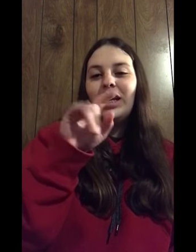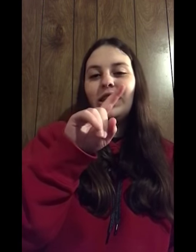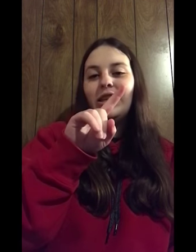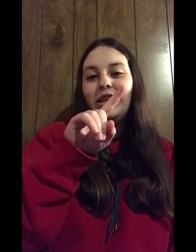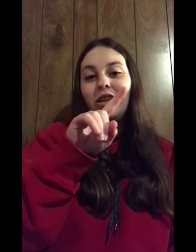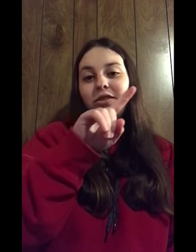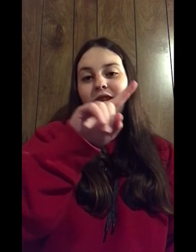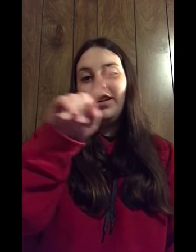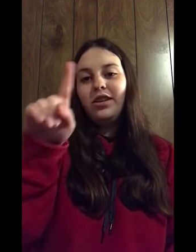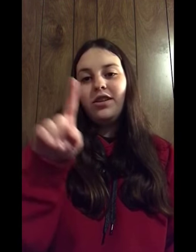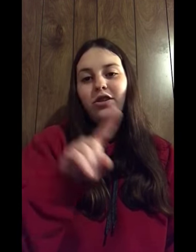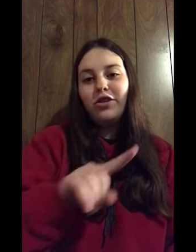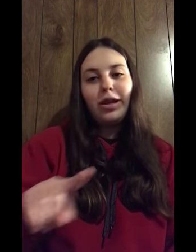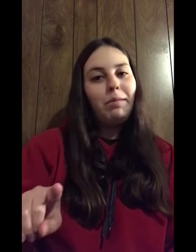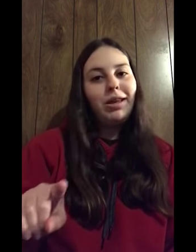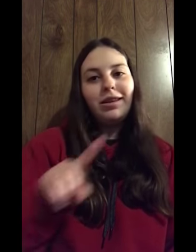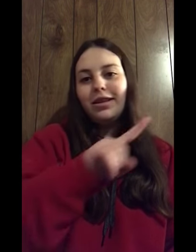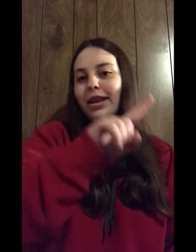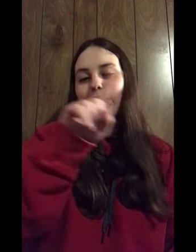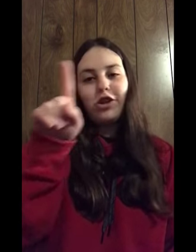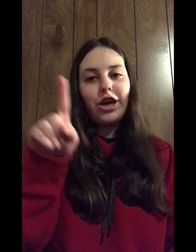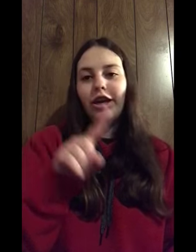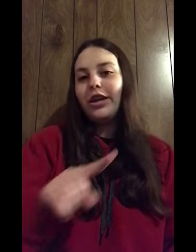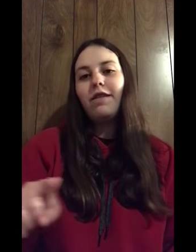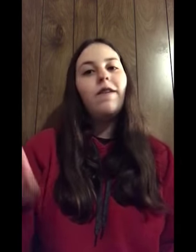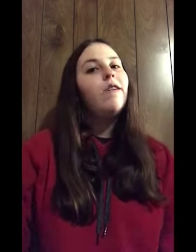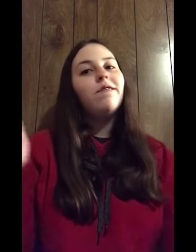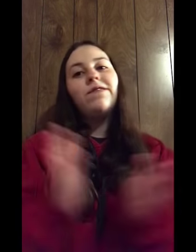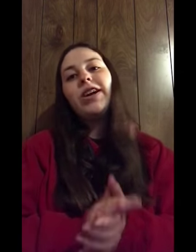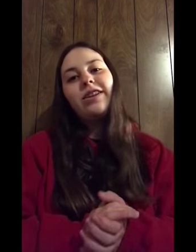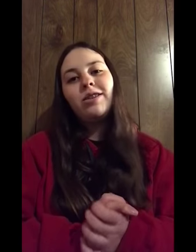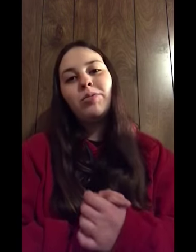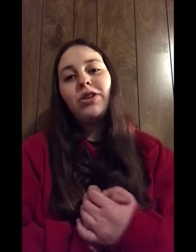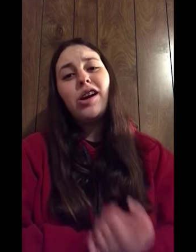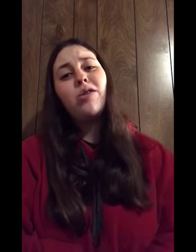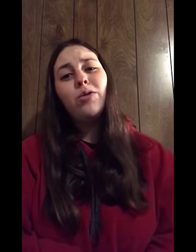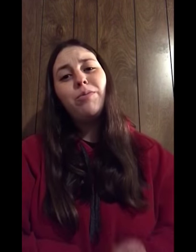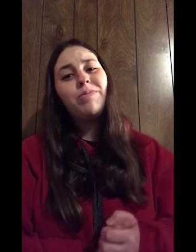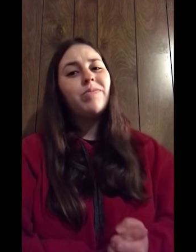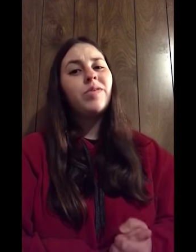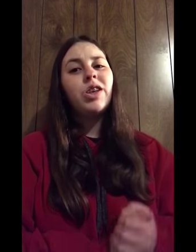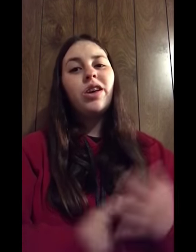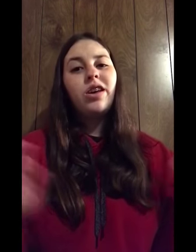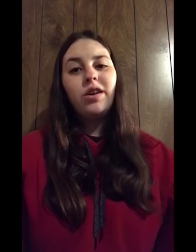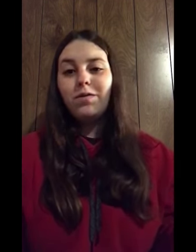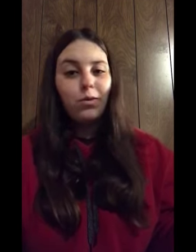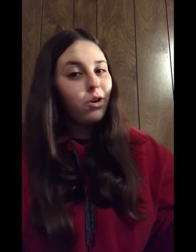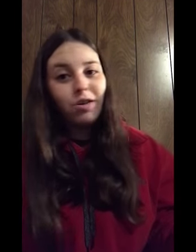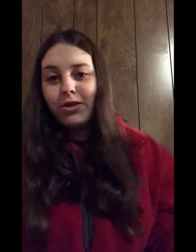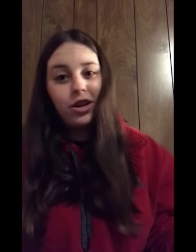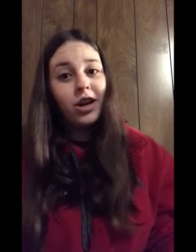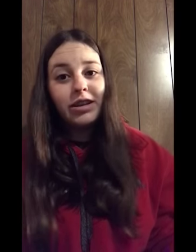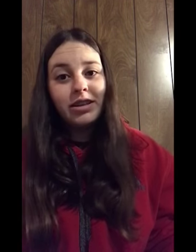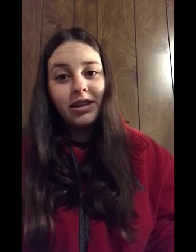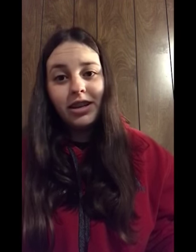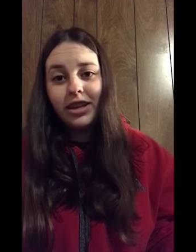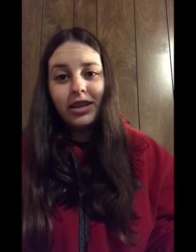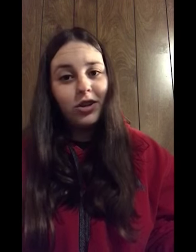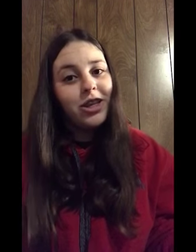Z. Now Z, it's just gonna make a Z. It's like J. Very simple. I hope if you are ever interested in learning